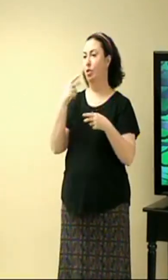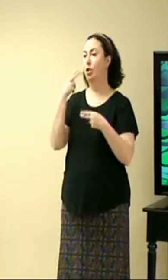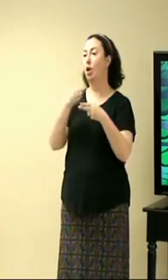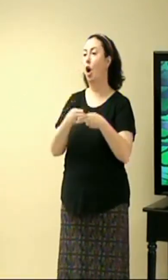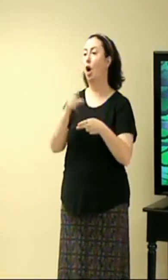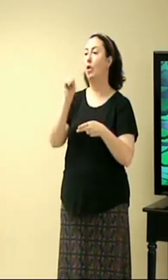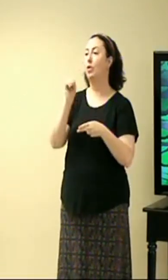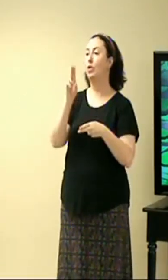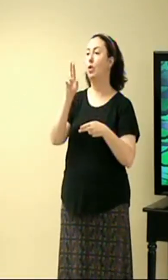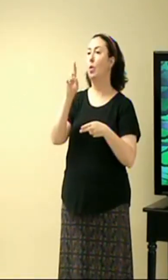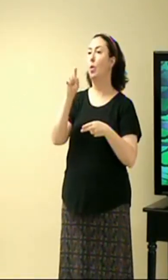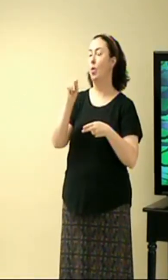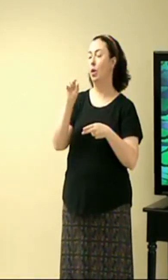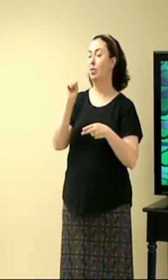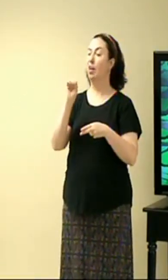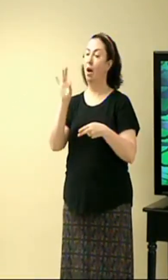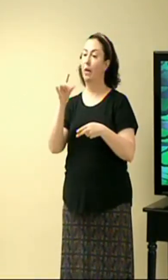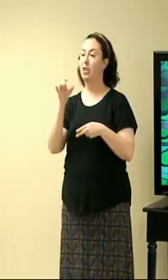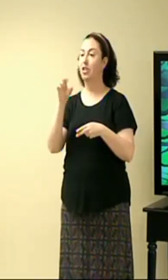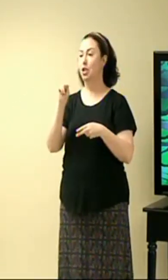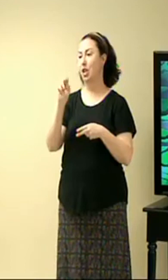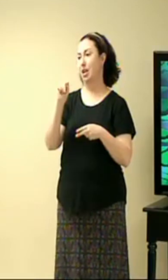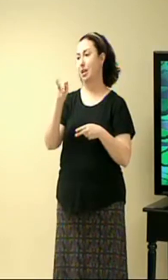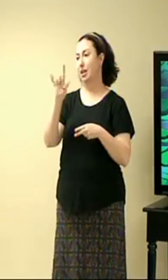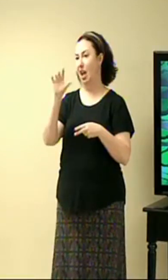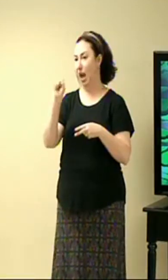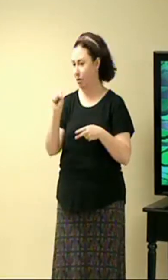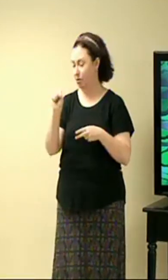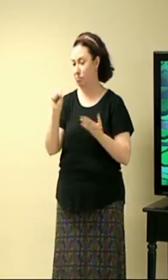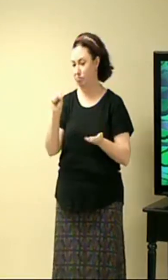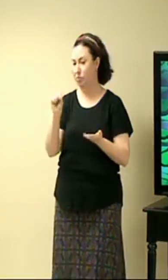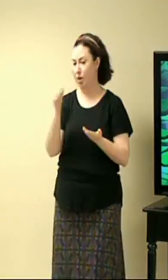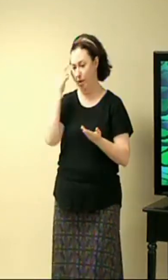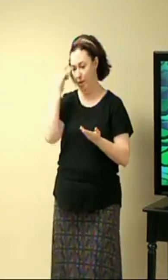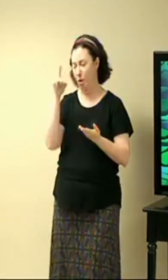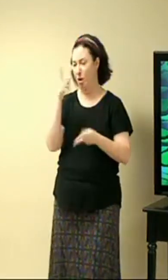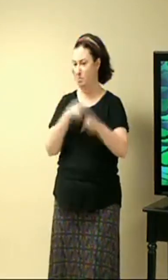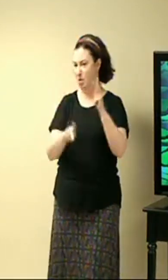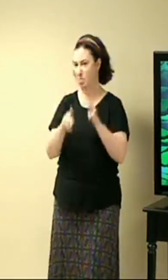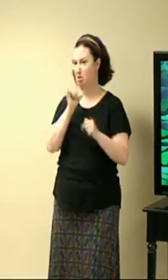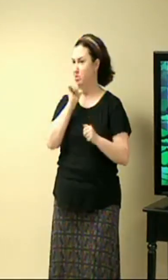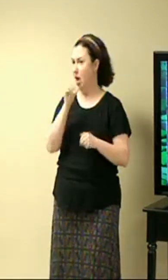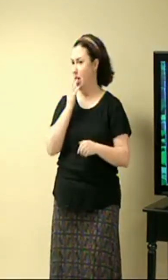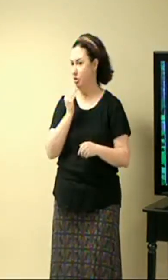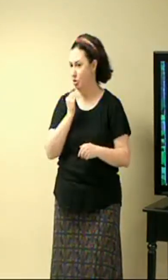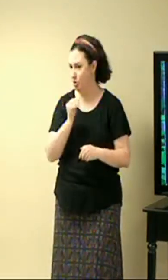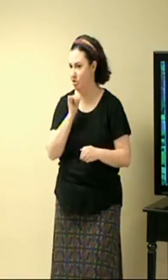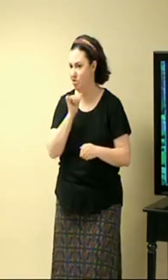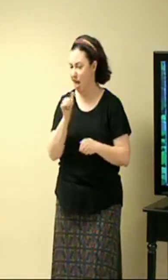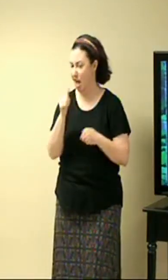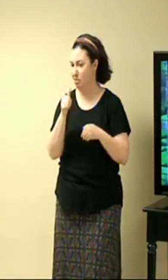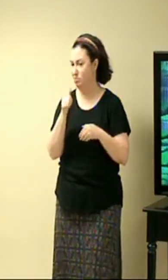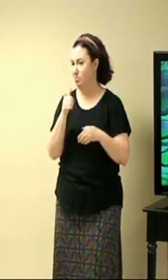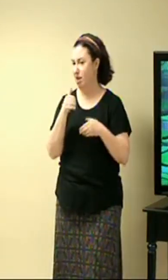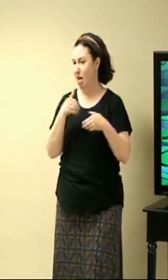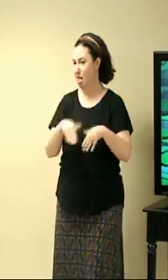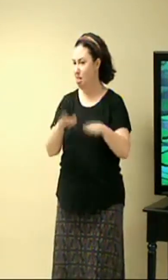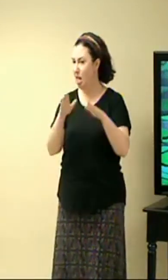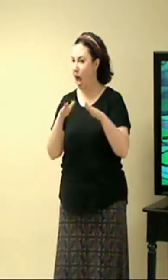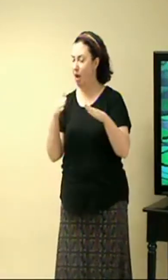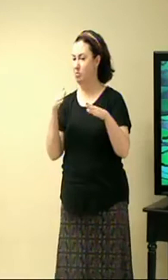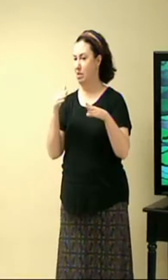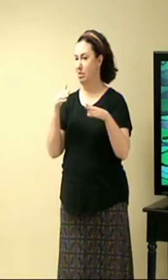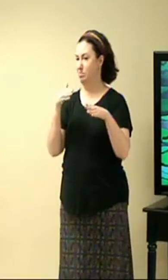not Jewish, you're a Gentile. As a Gentile, you weren't allowed to enter into the innermost part of the temple. You had to stay in this outer court. And